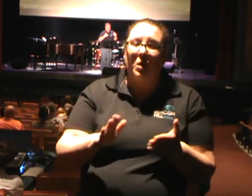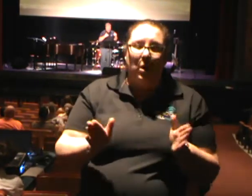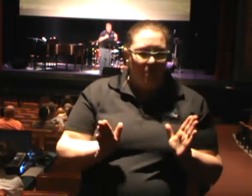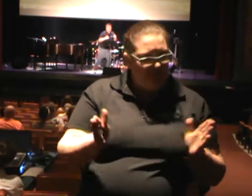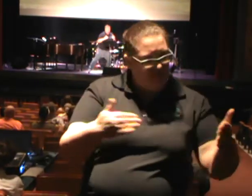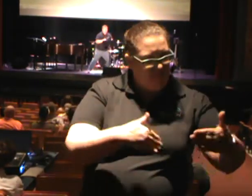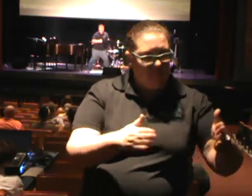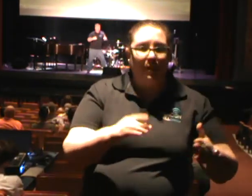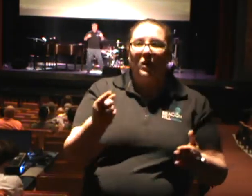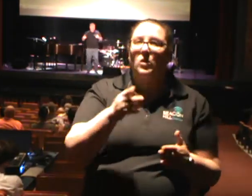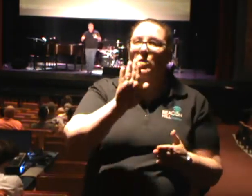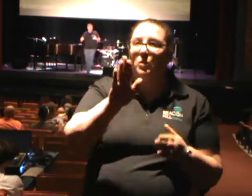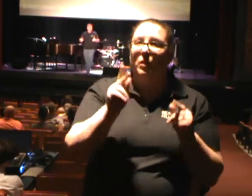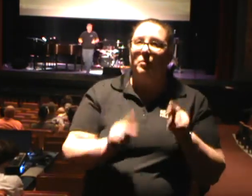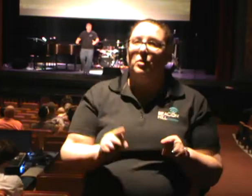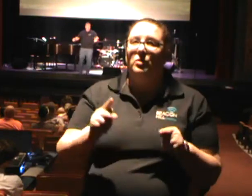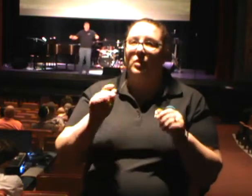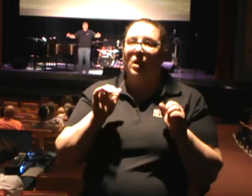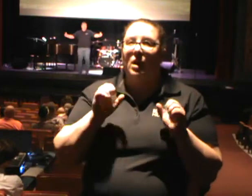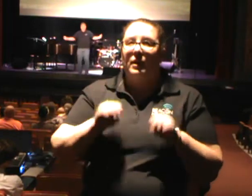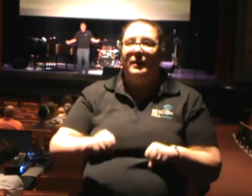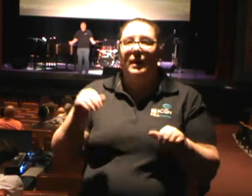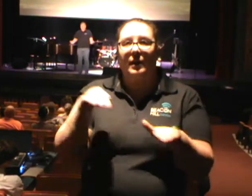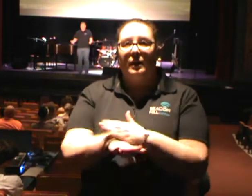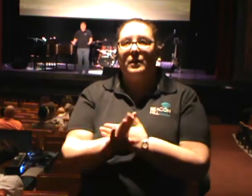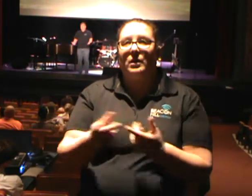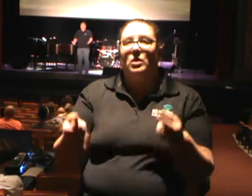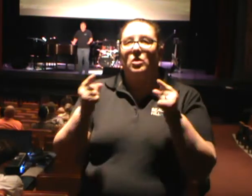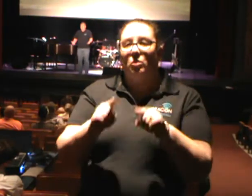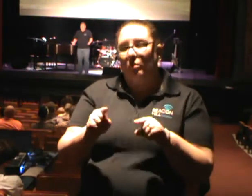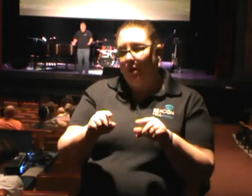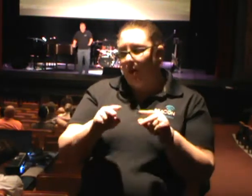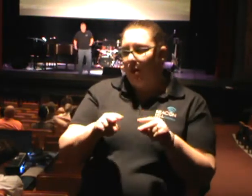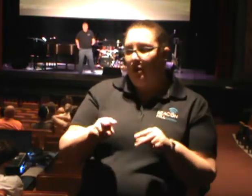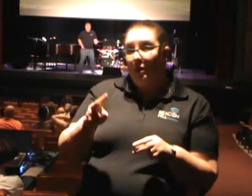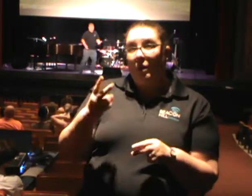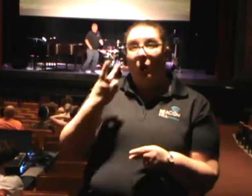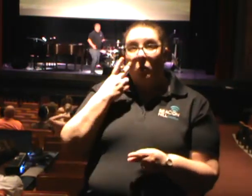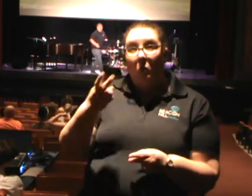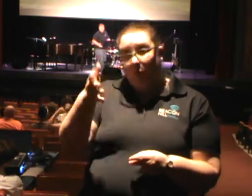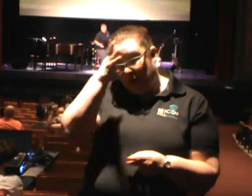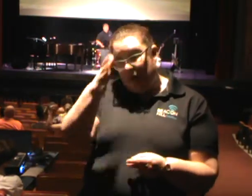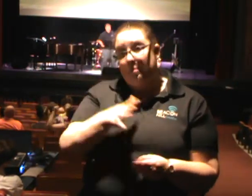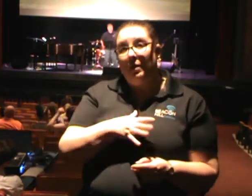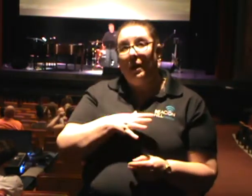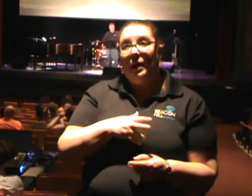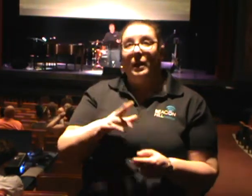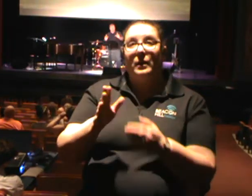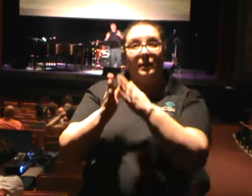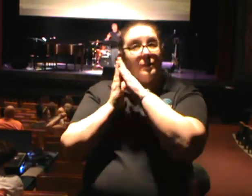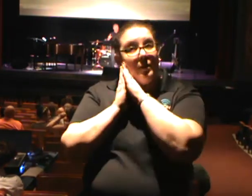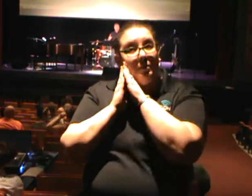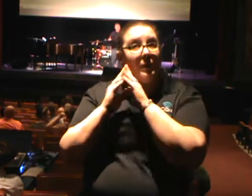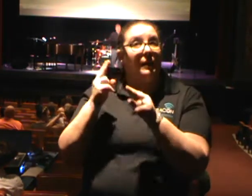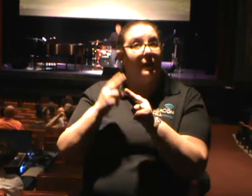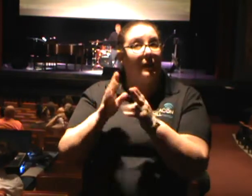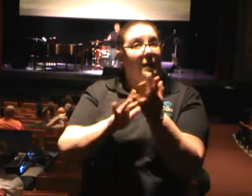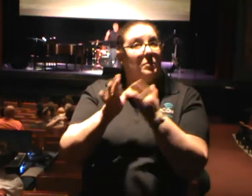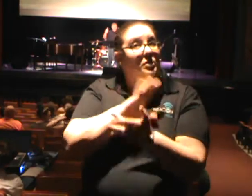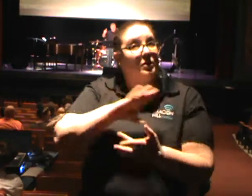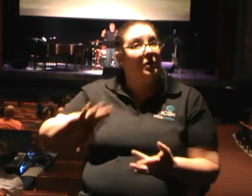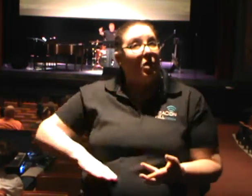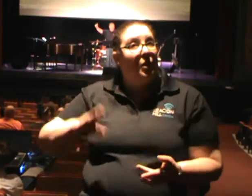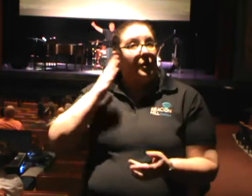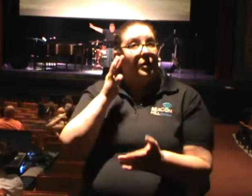one person that can come in while the watchman is laying down. And his name is Jesus Christ. Do you know that